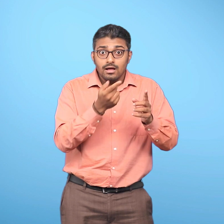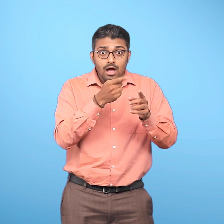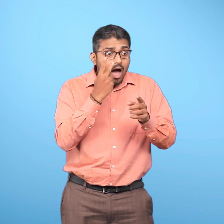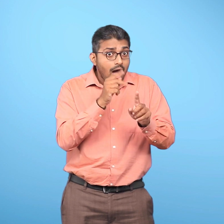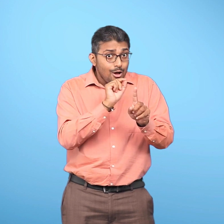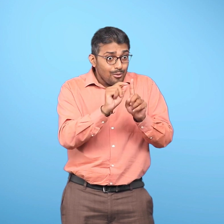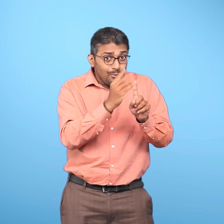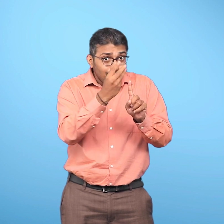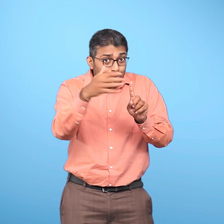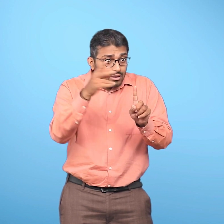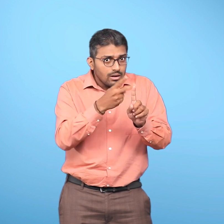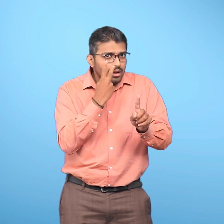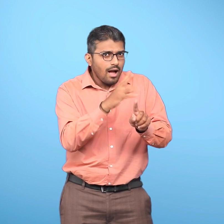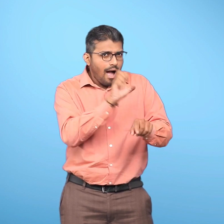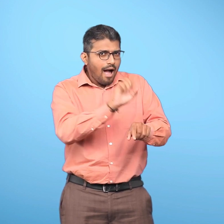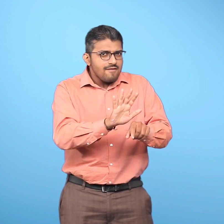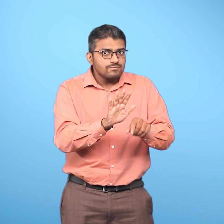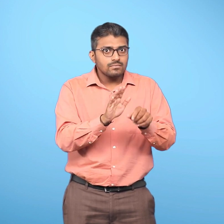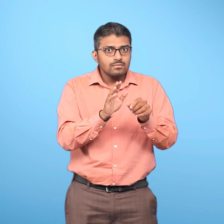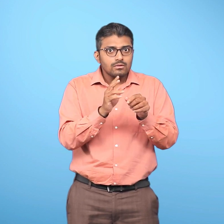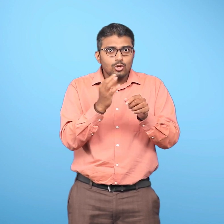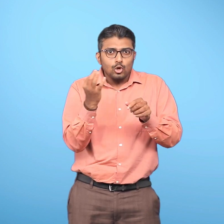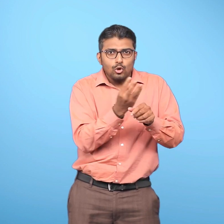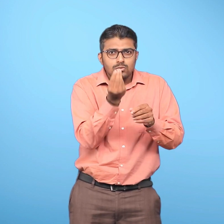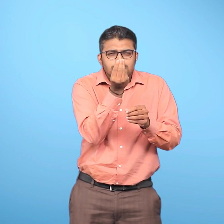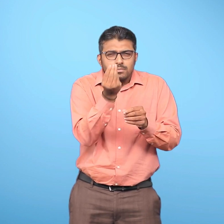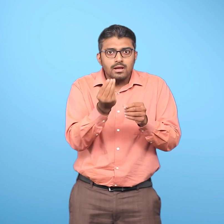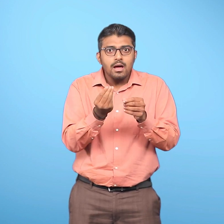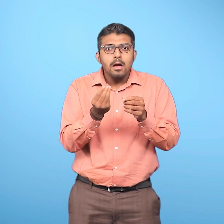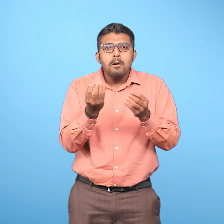The stick burns to produce some new material.